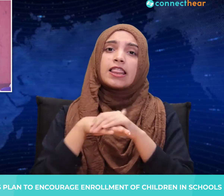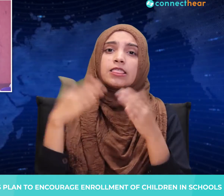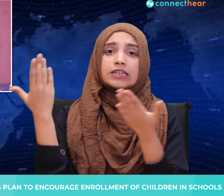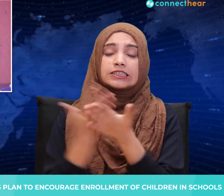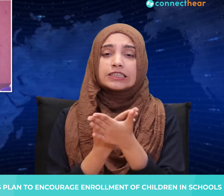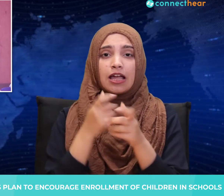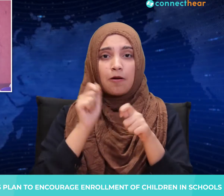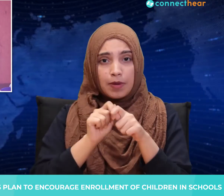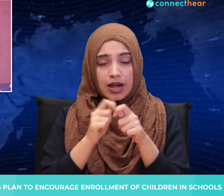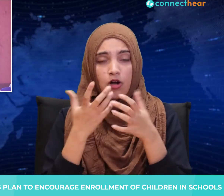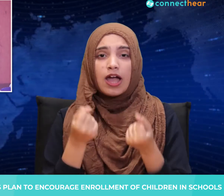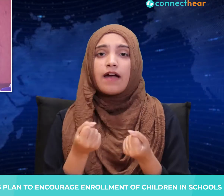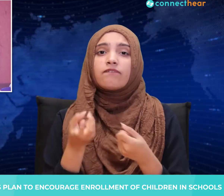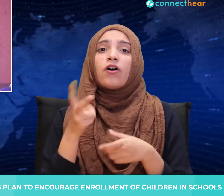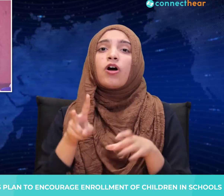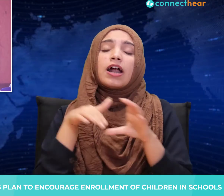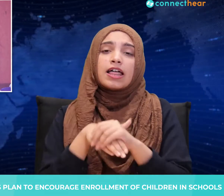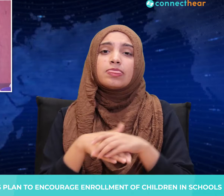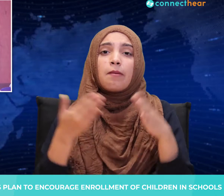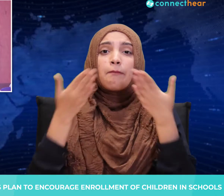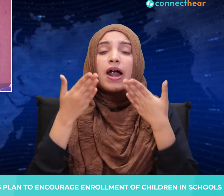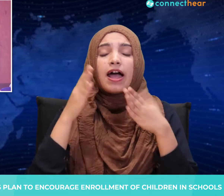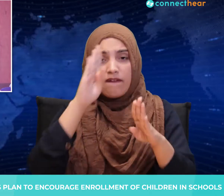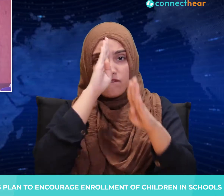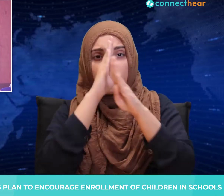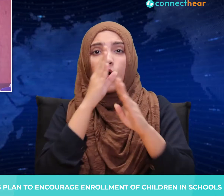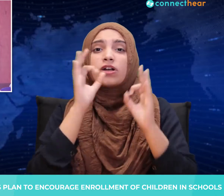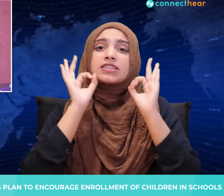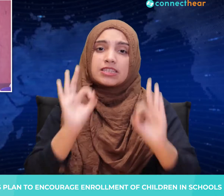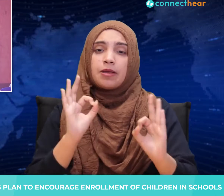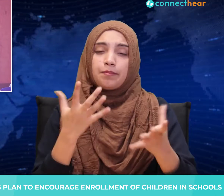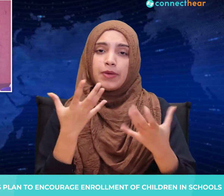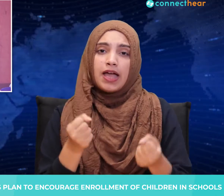ensuring education for all was a priority of the government.